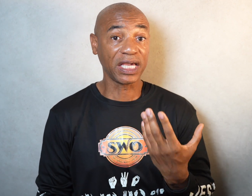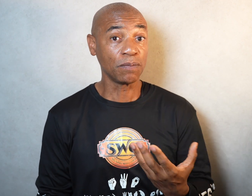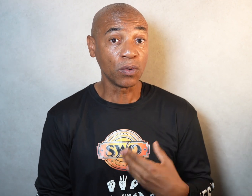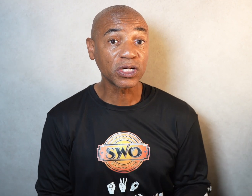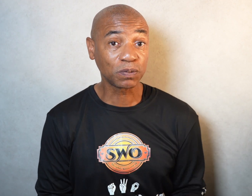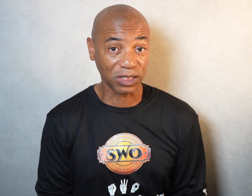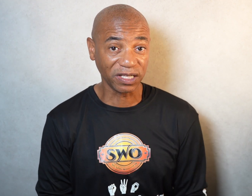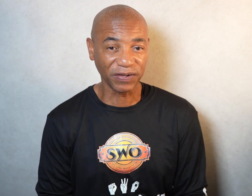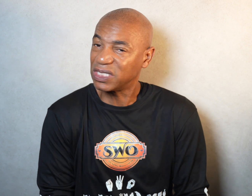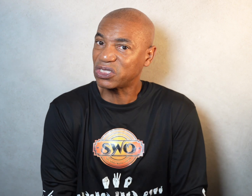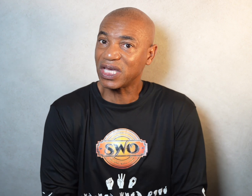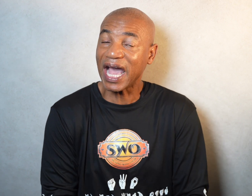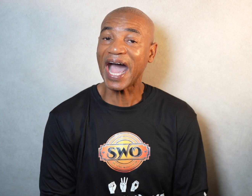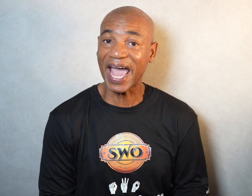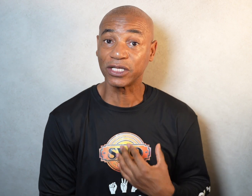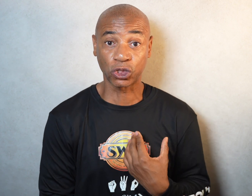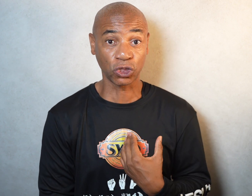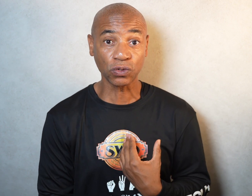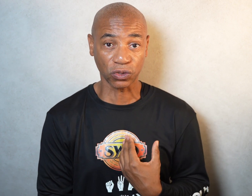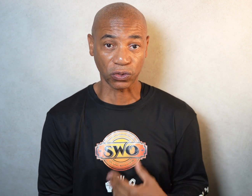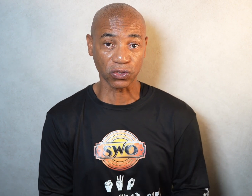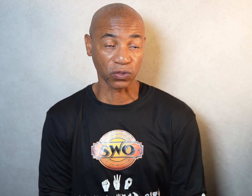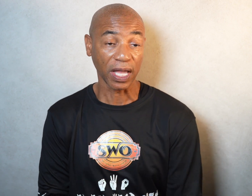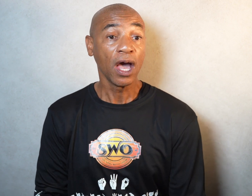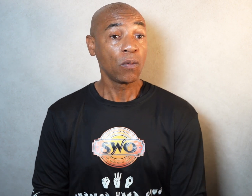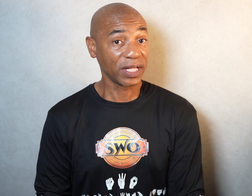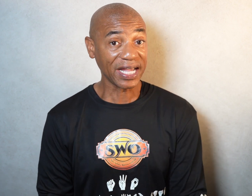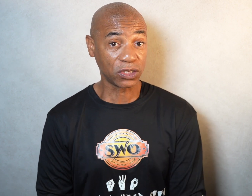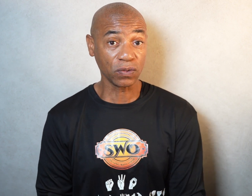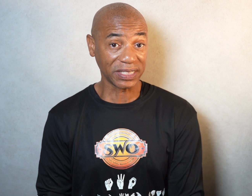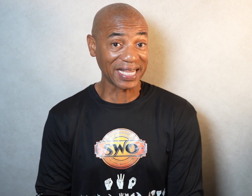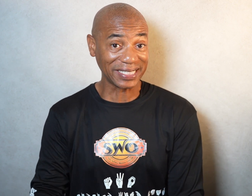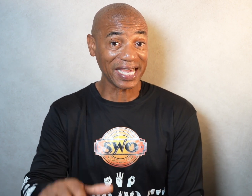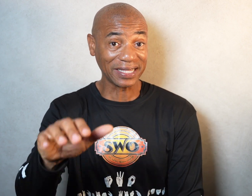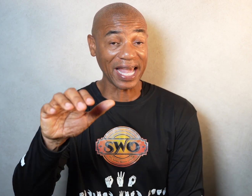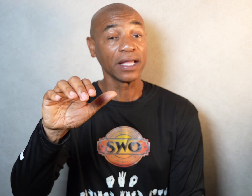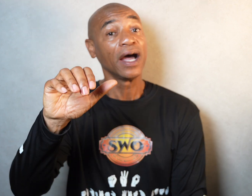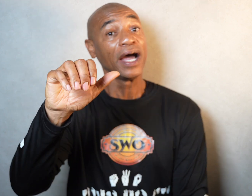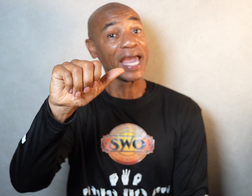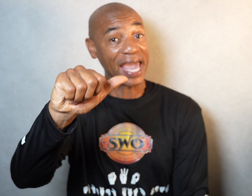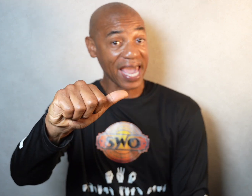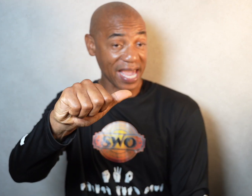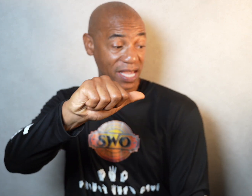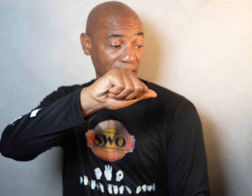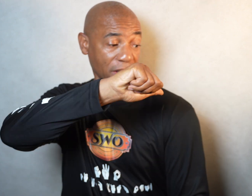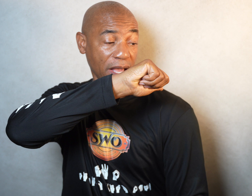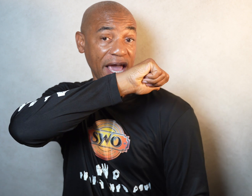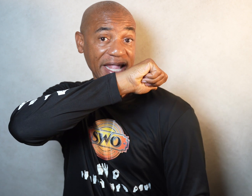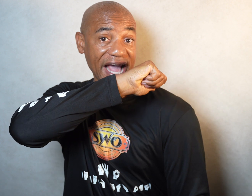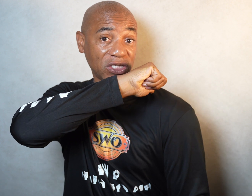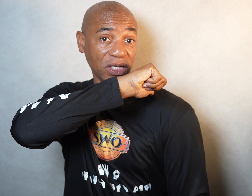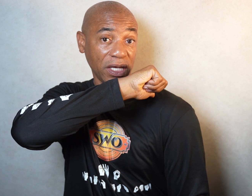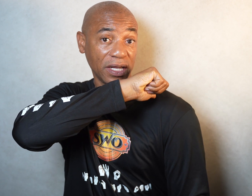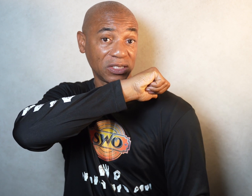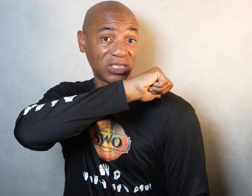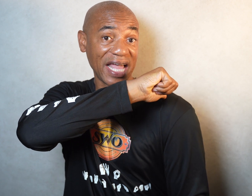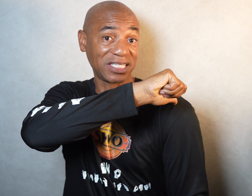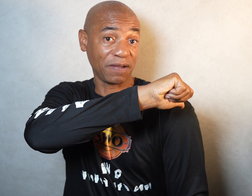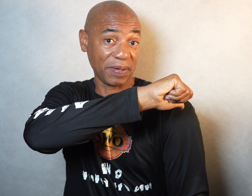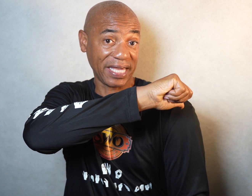get more specific, just say I had shoulder surgery. What I do is I take that A and actually slice up